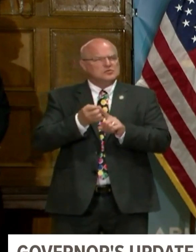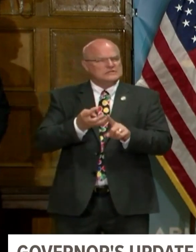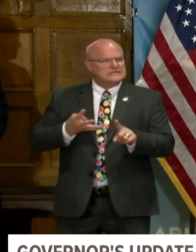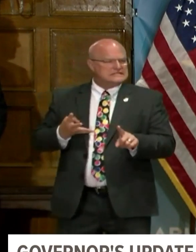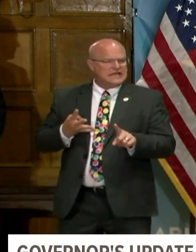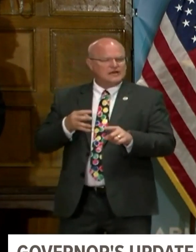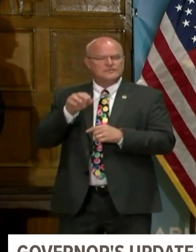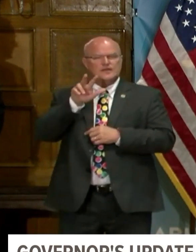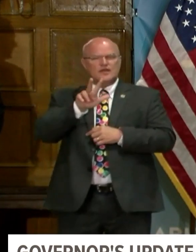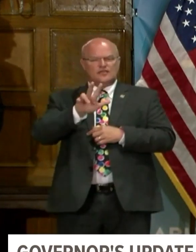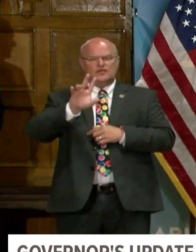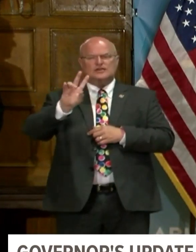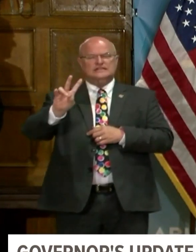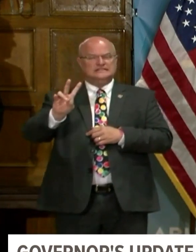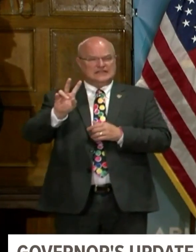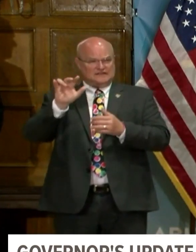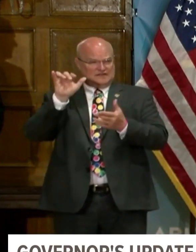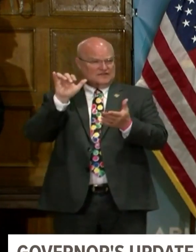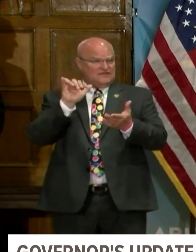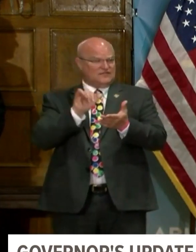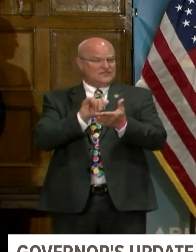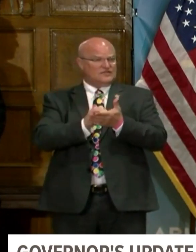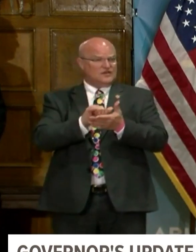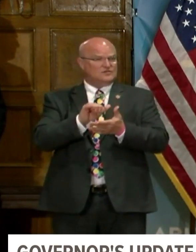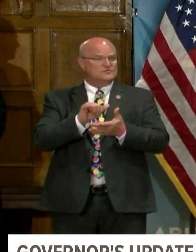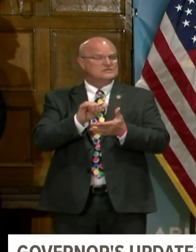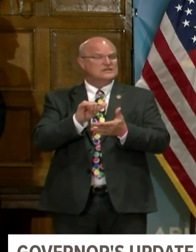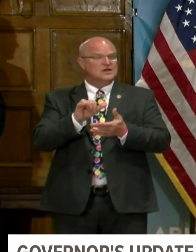detail, 37 of those